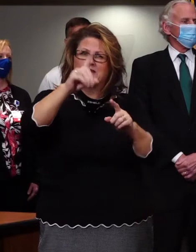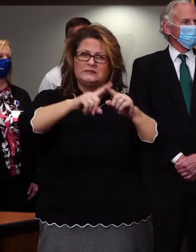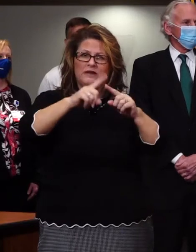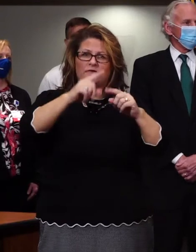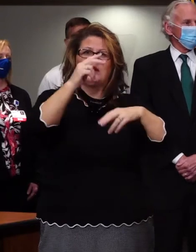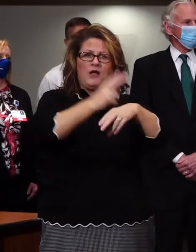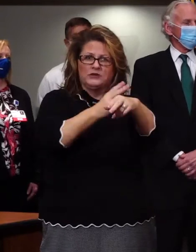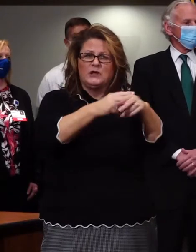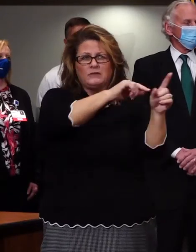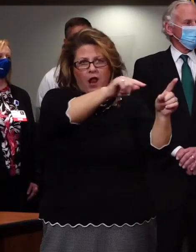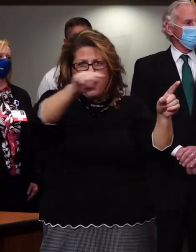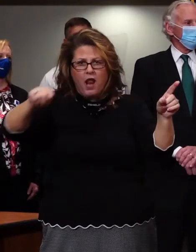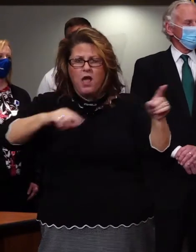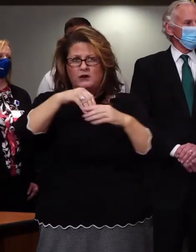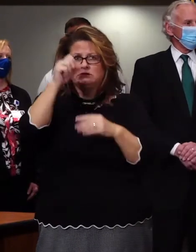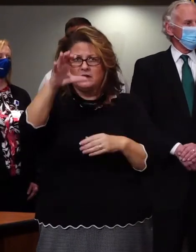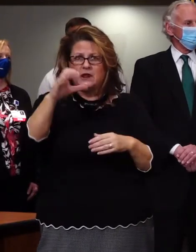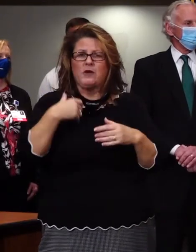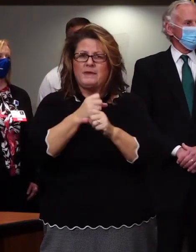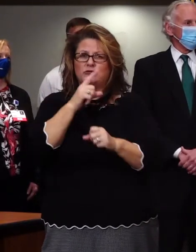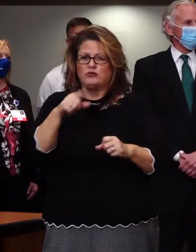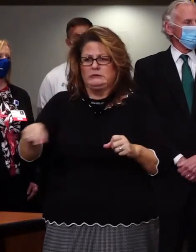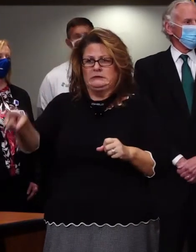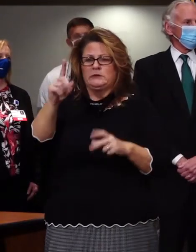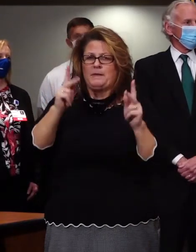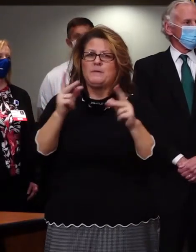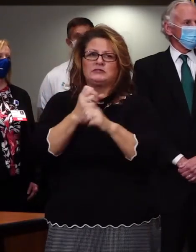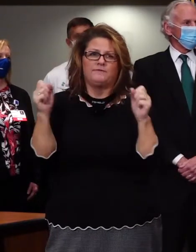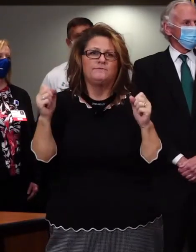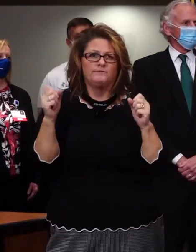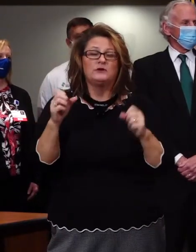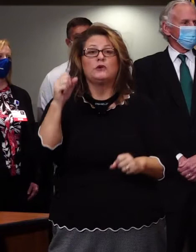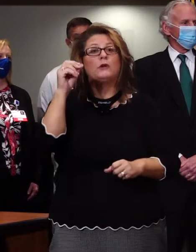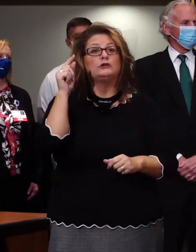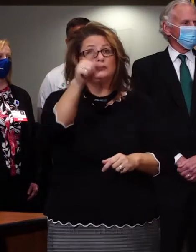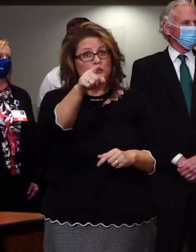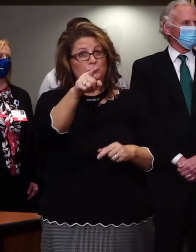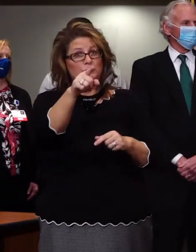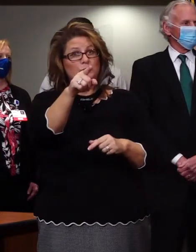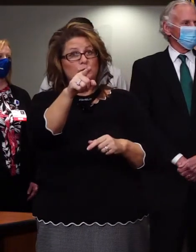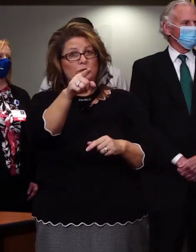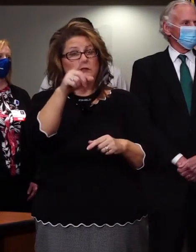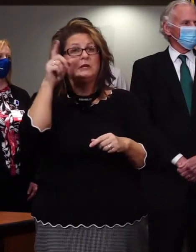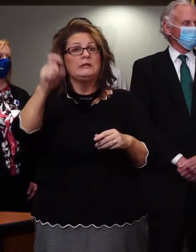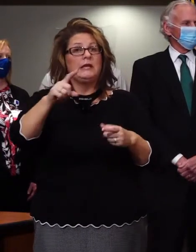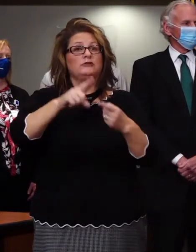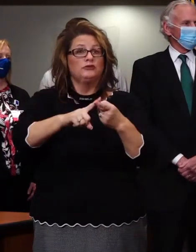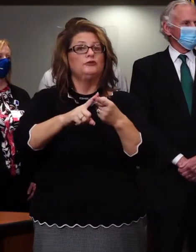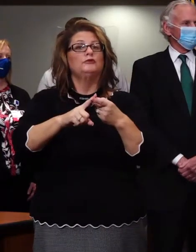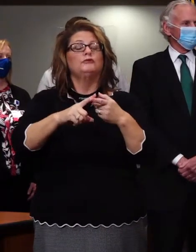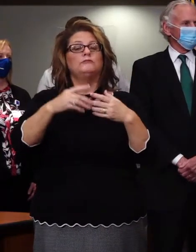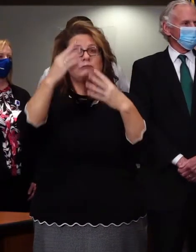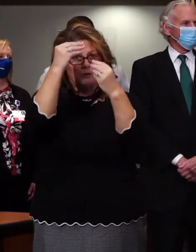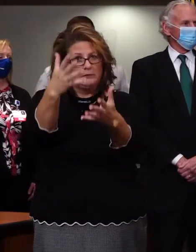the other sick and injured that are within our system. So it is time for you to step up as the public. It is not time for you to let your guard down.